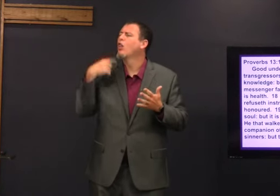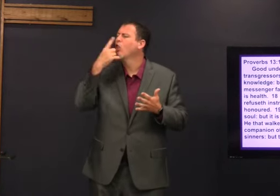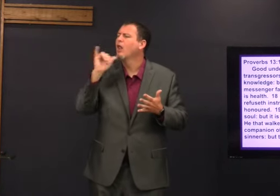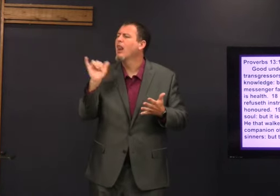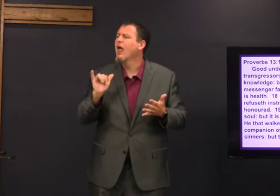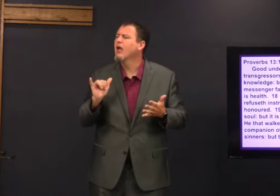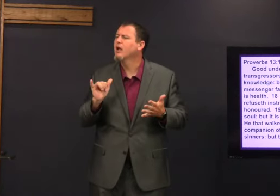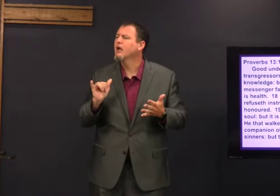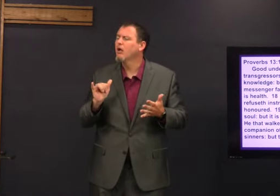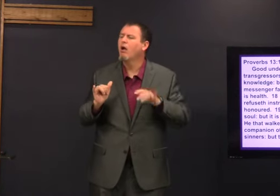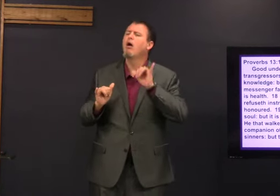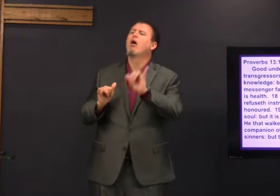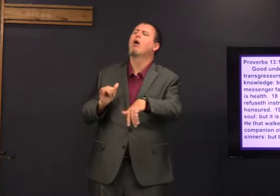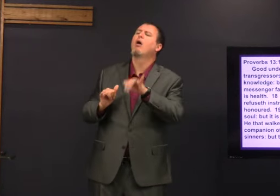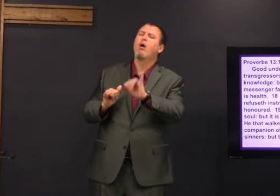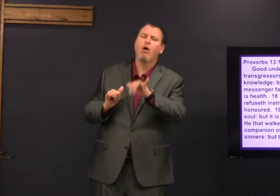So they will know what Americans look like.